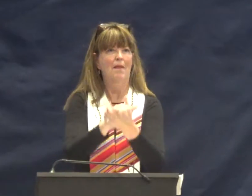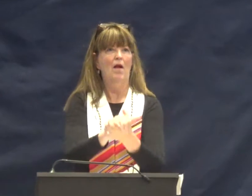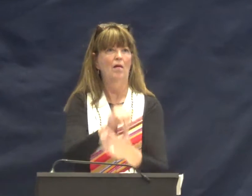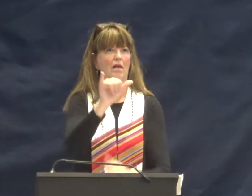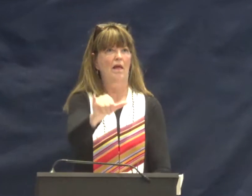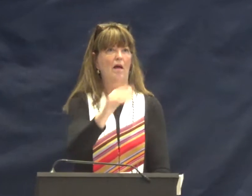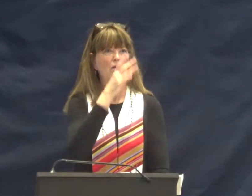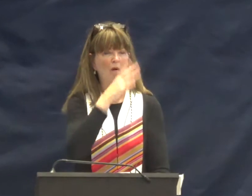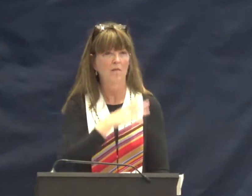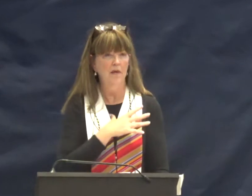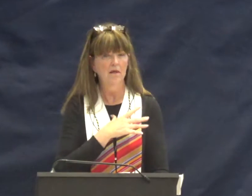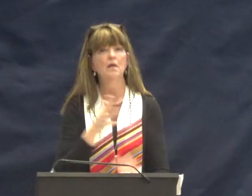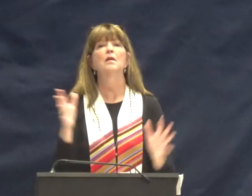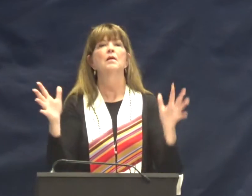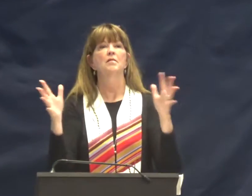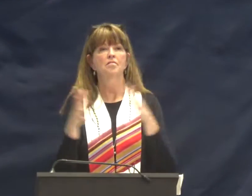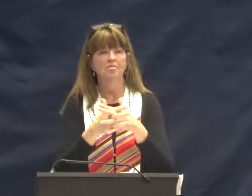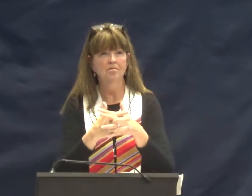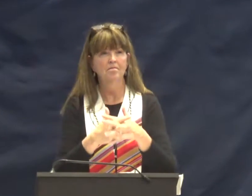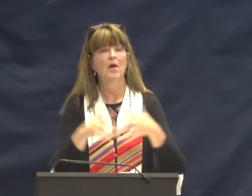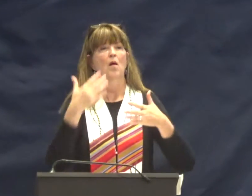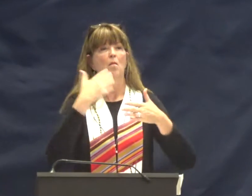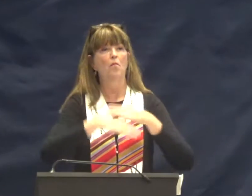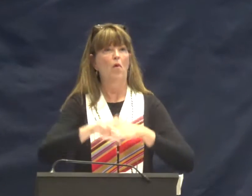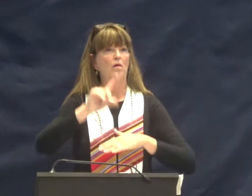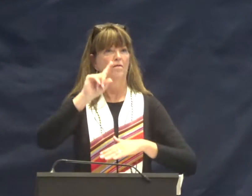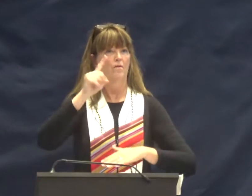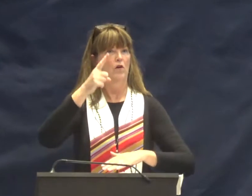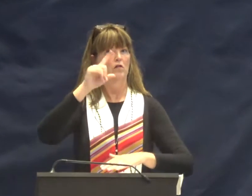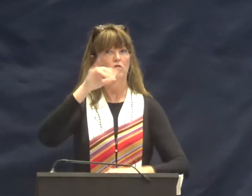dead. So David married the wife,